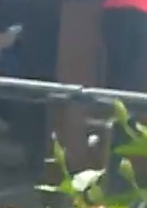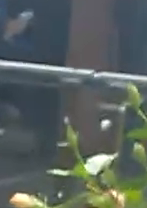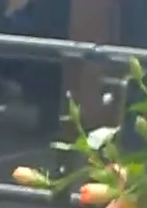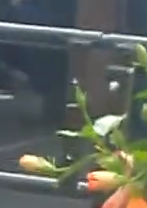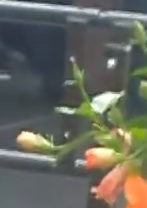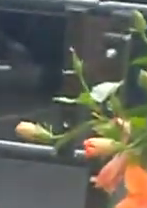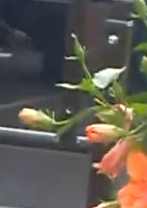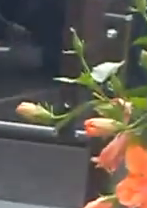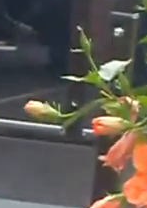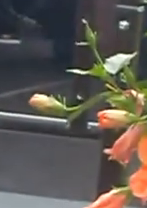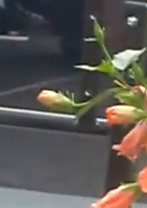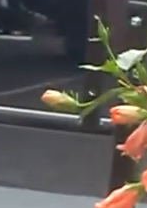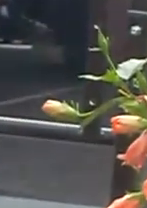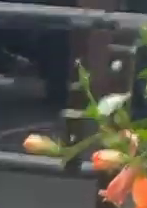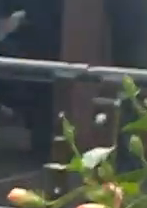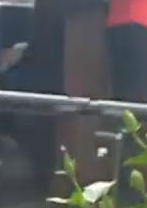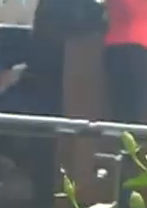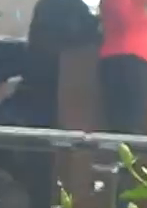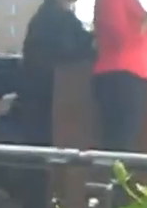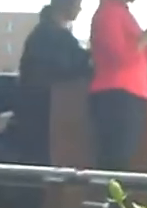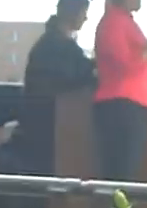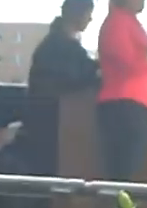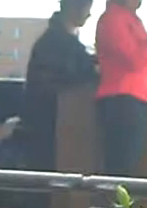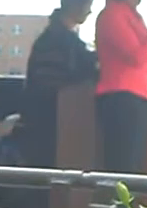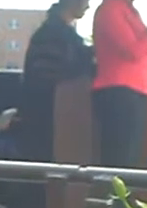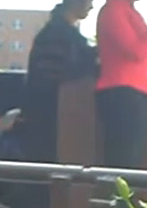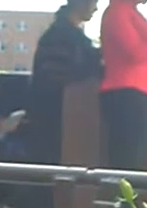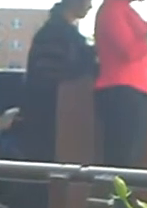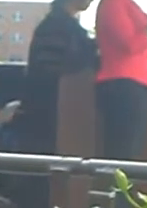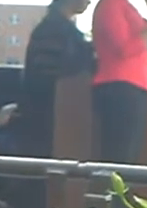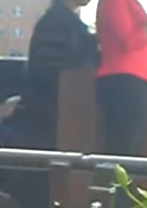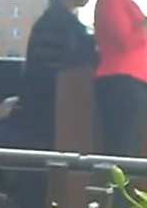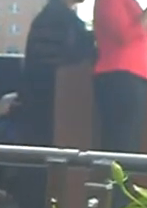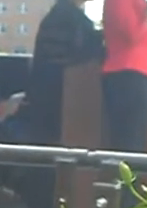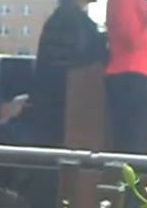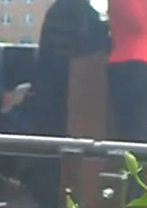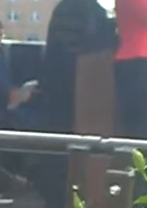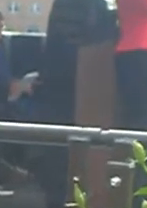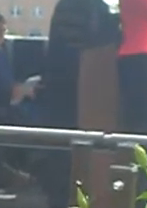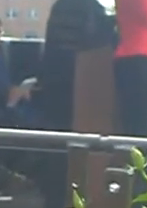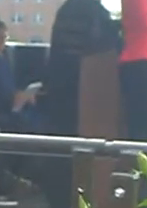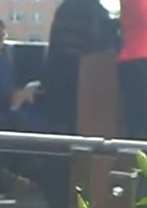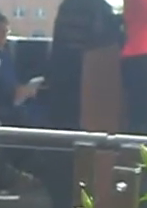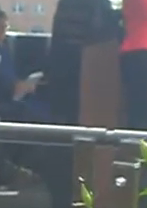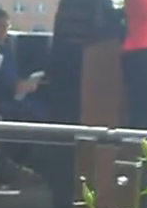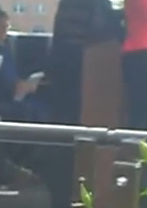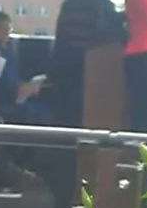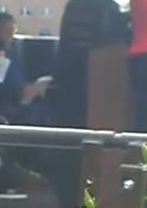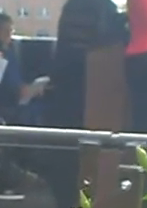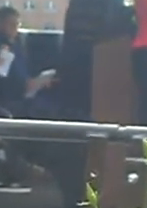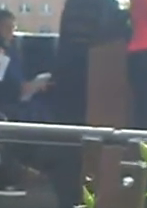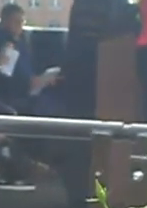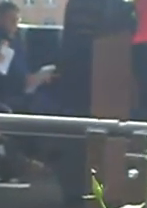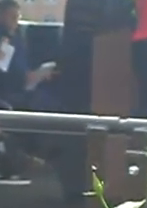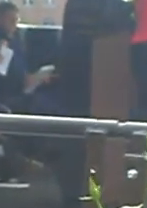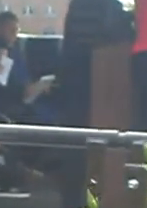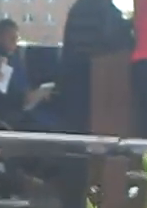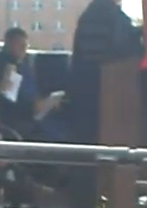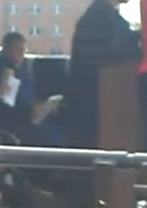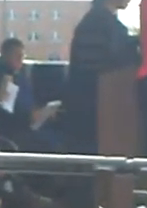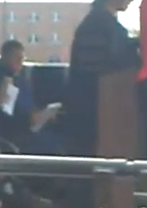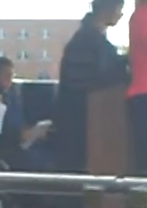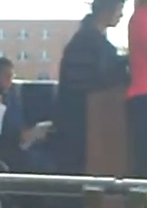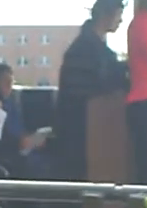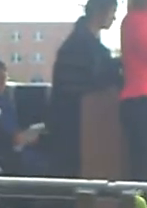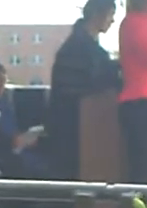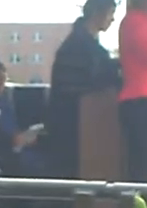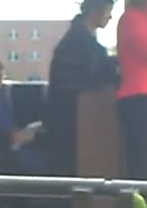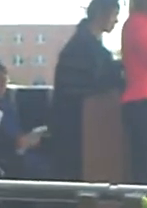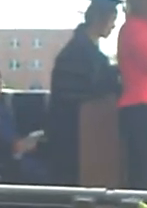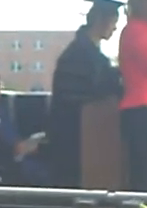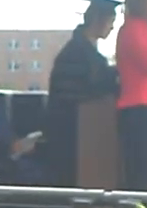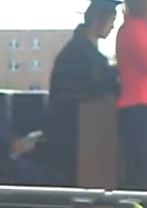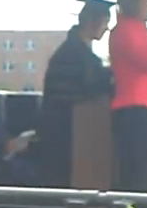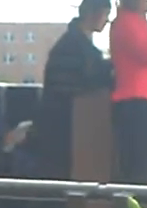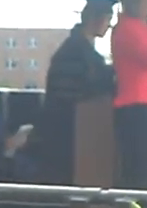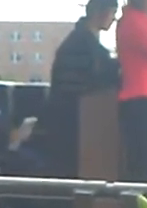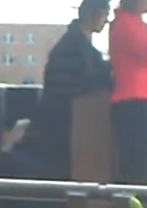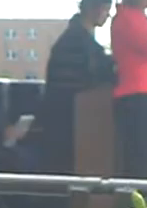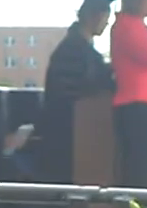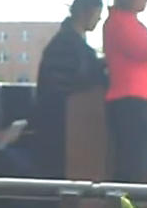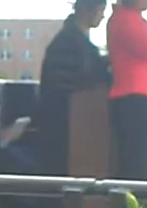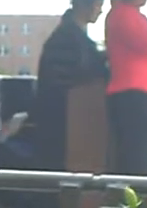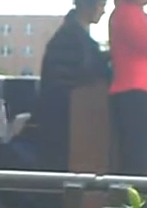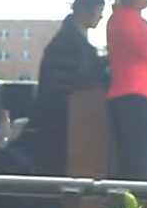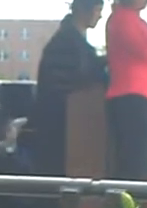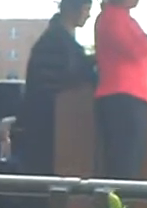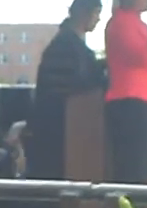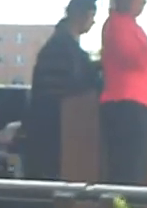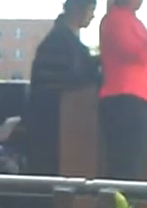p.m. at 63 miles per hour, and another having left Topeka at 4:49 p.m. at 57 miles per hour. And you'll share the stories about everything